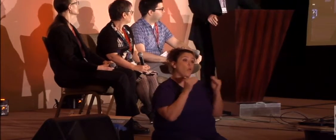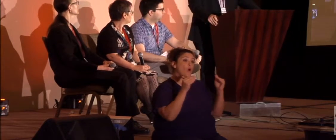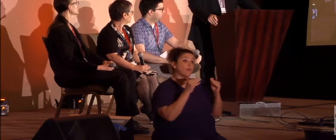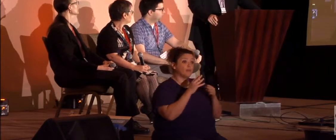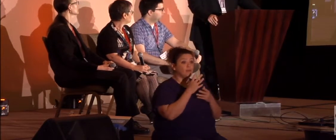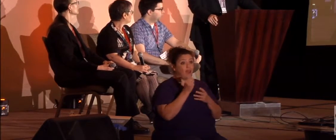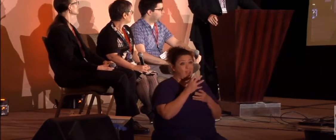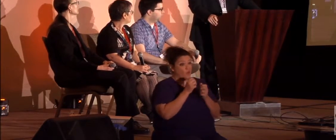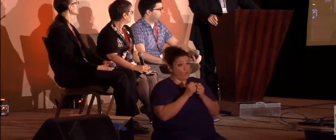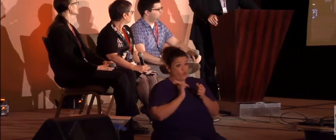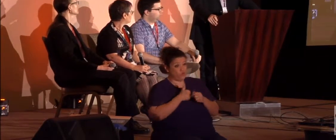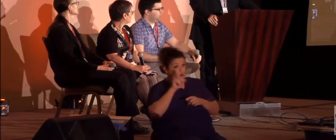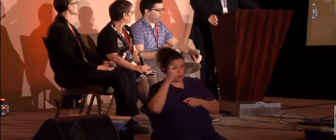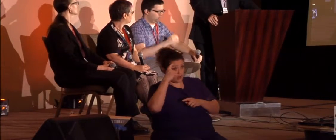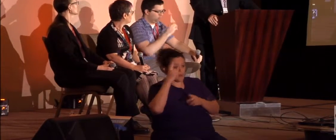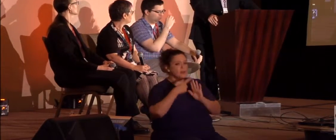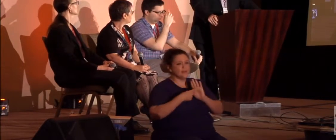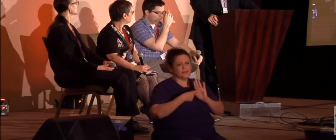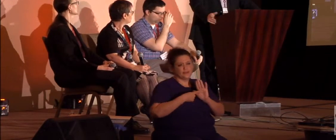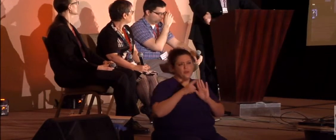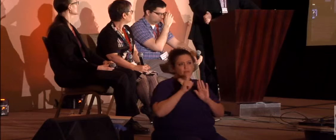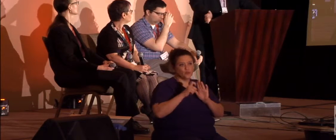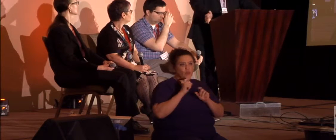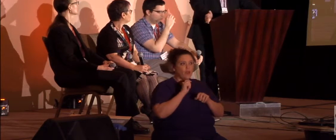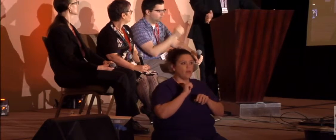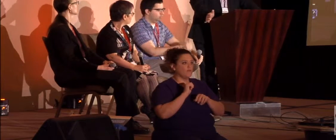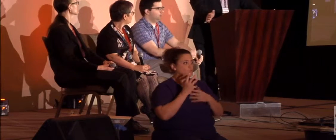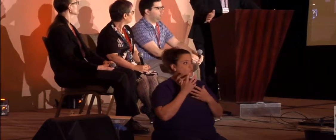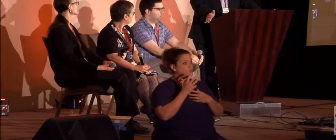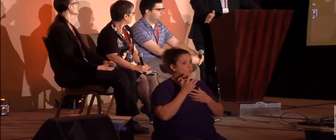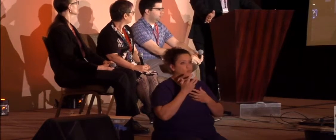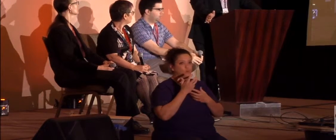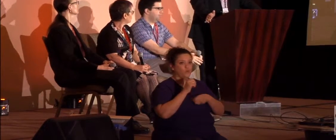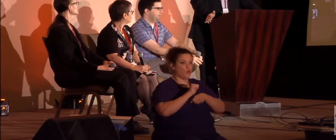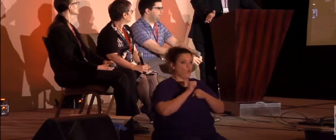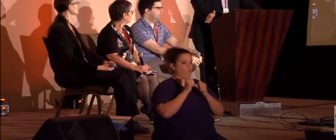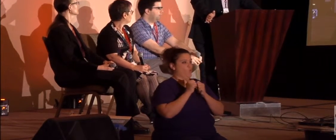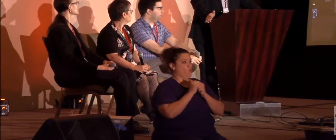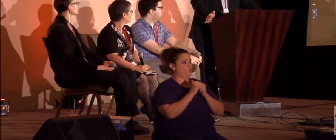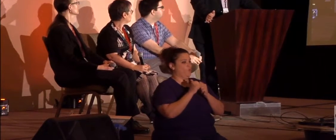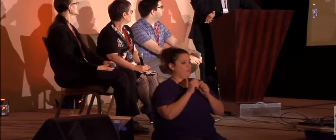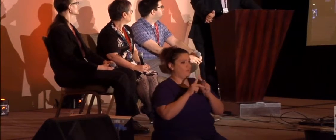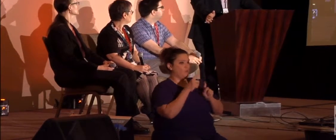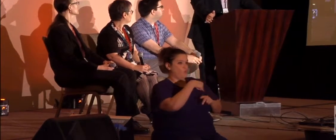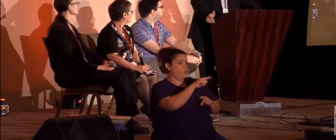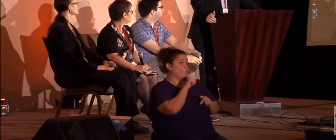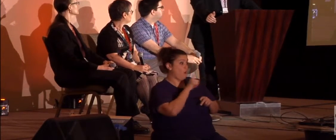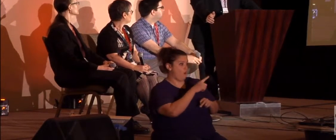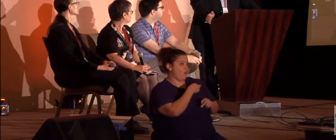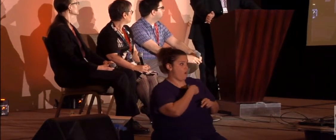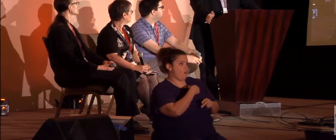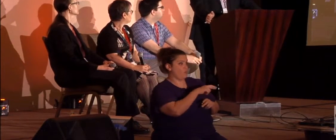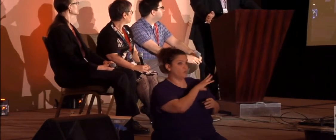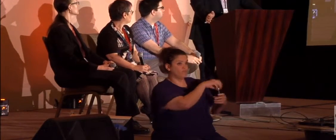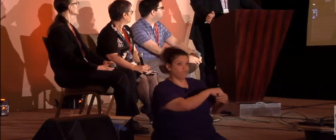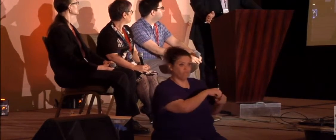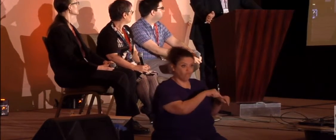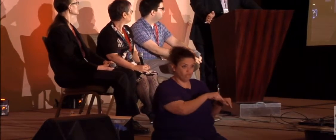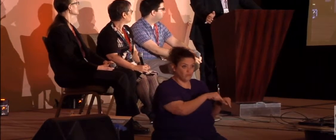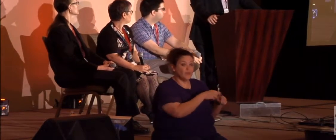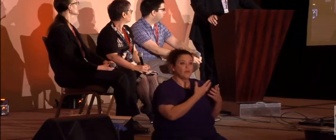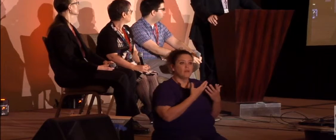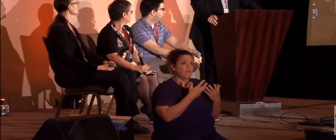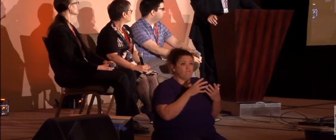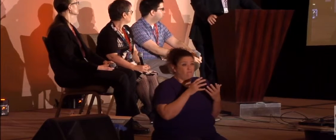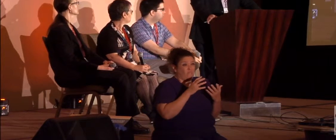that sometimes we do have to work with, or you know, you're forced to work with people of faith. The reality is that